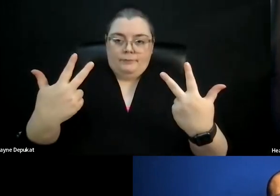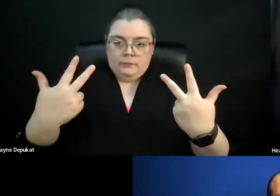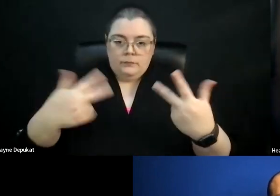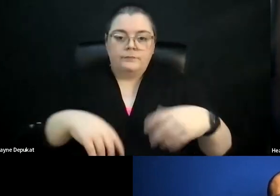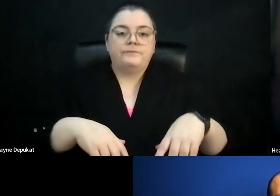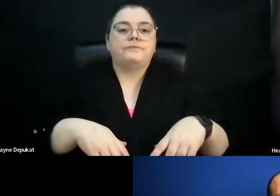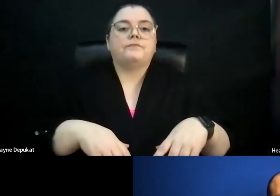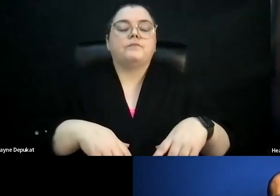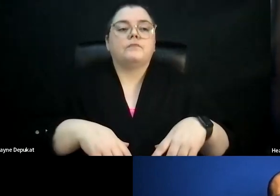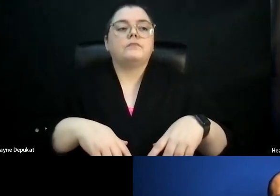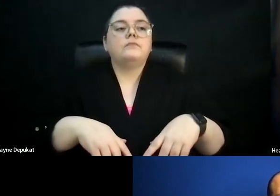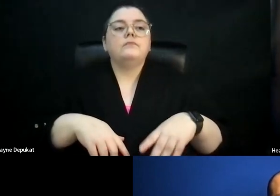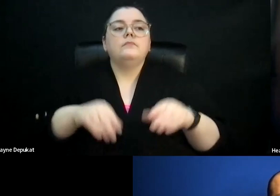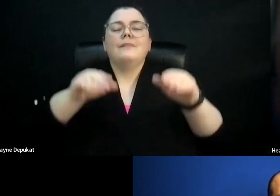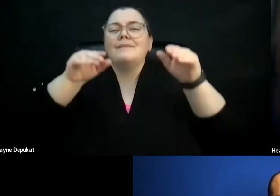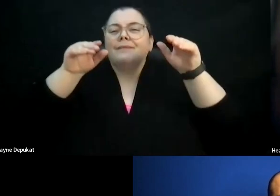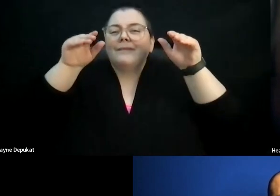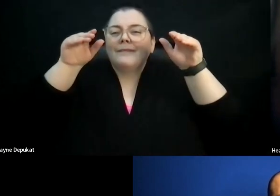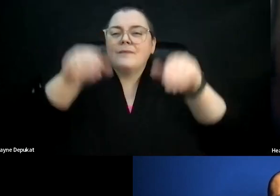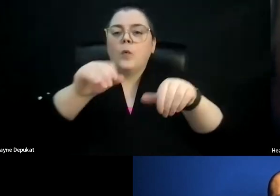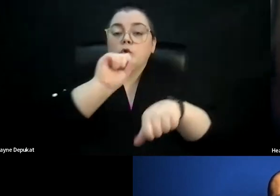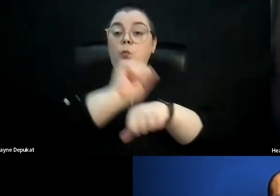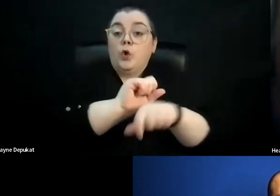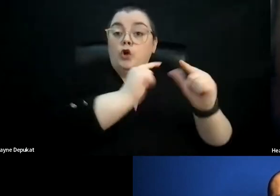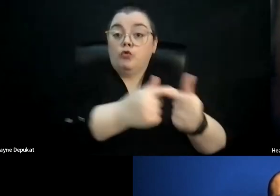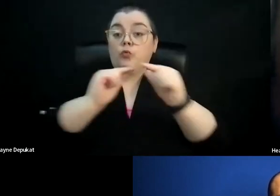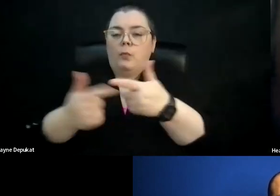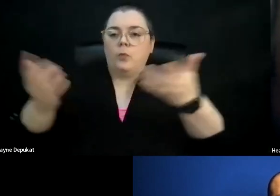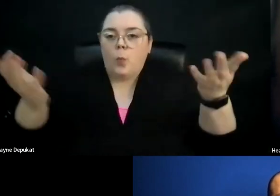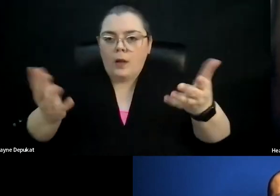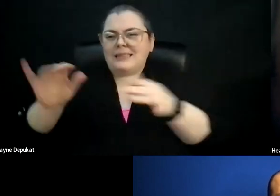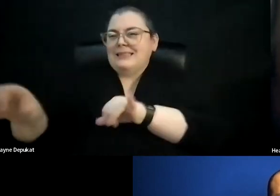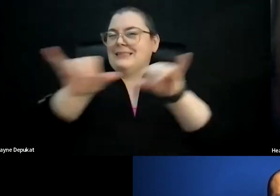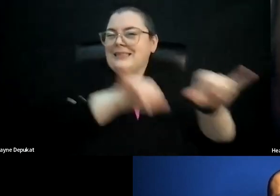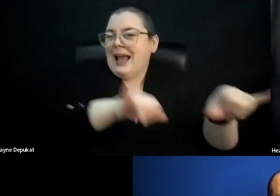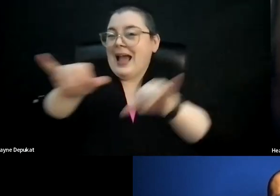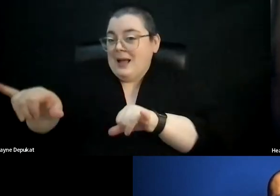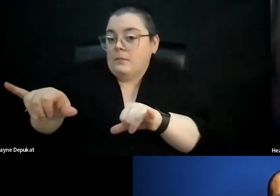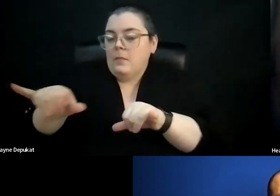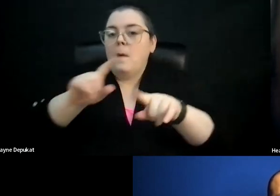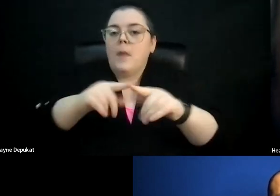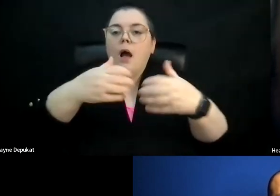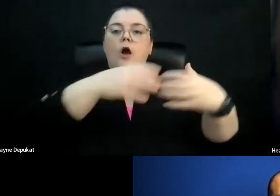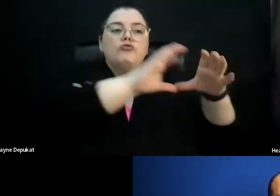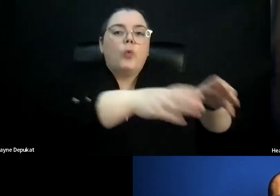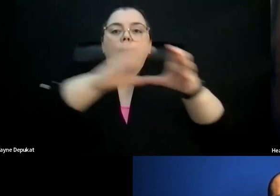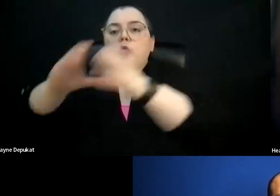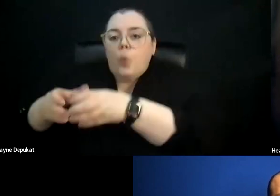So the active members of this committee are on the work groups, and there are 6 total. The work groups were focused